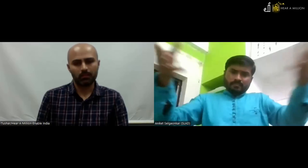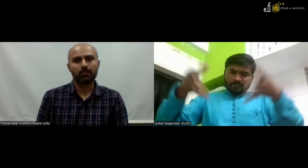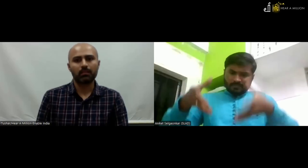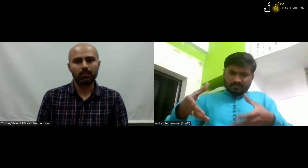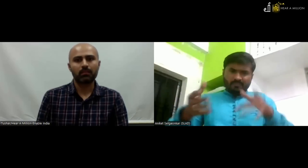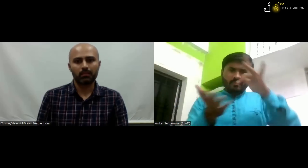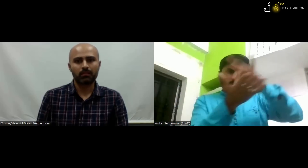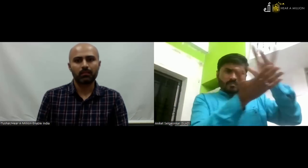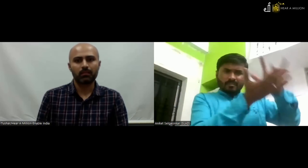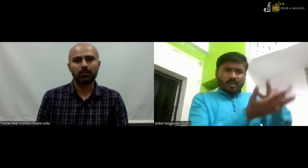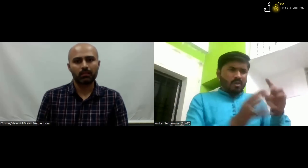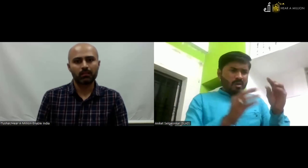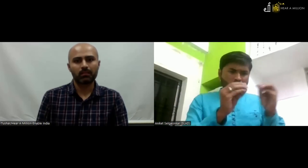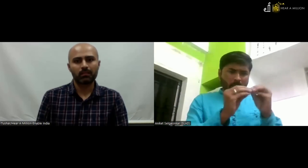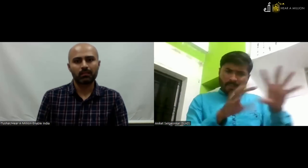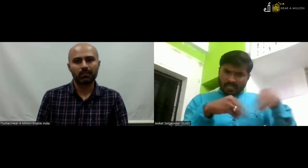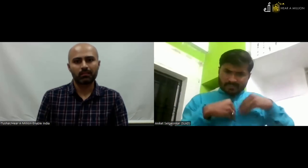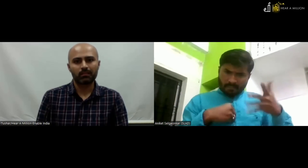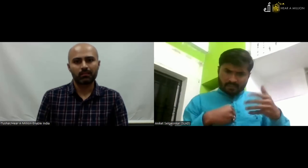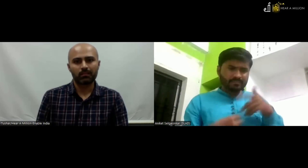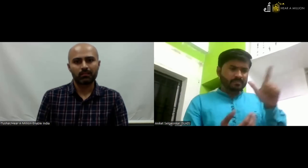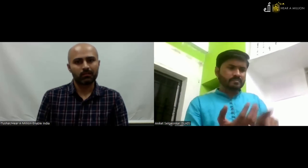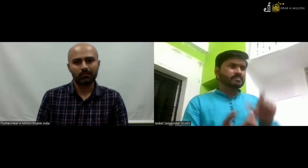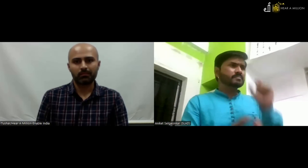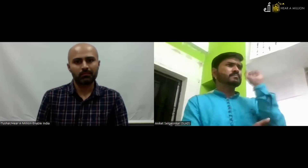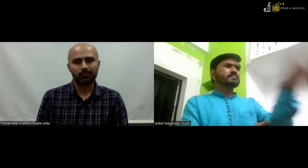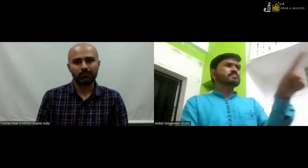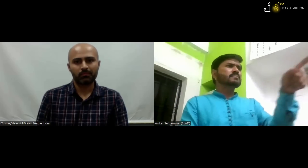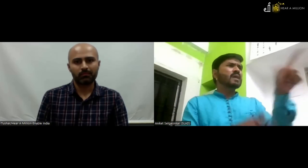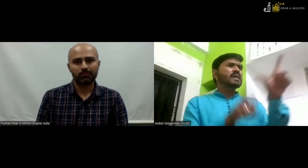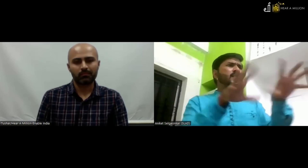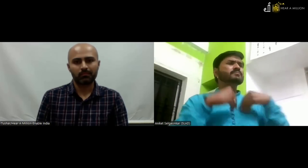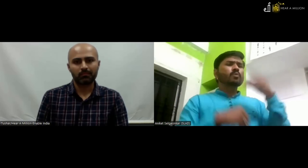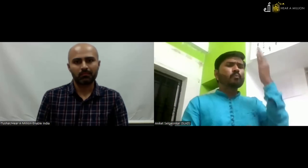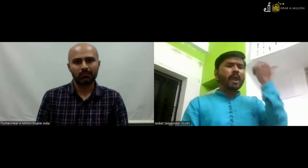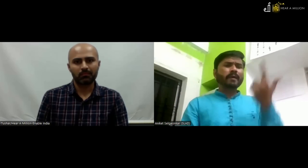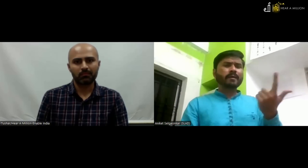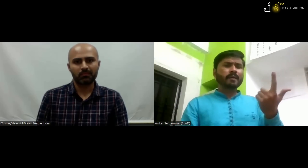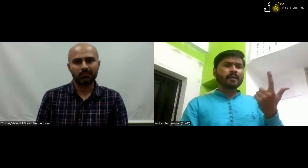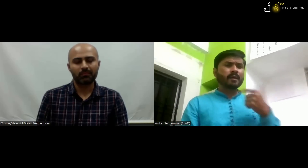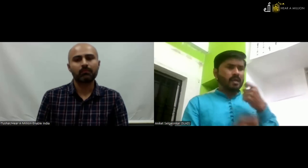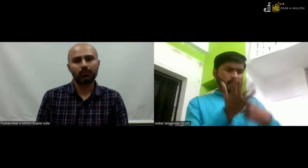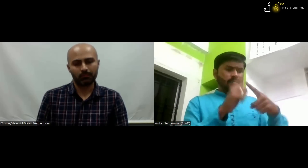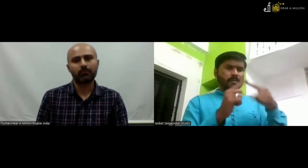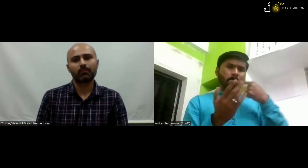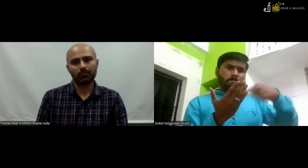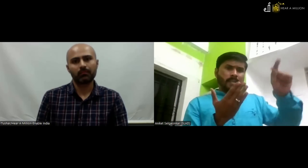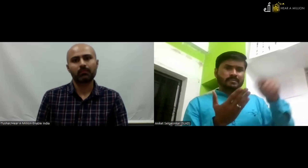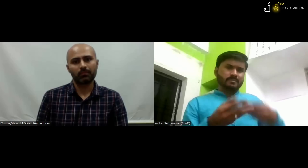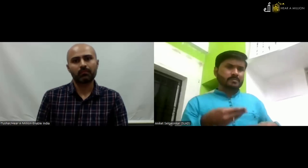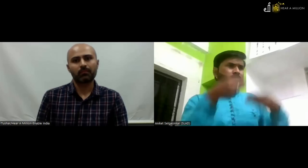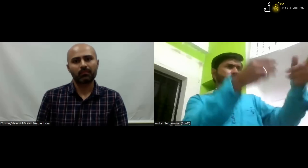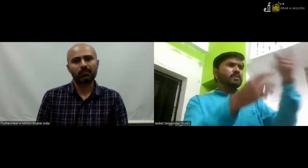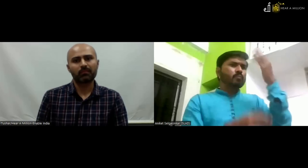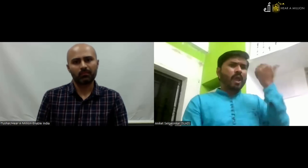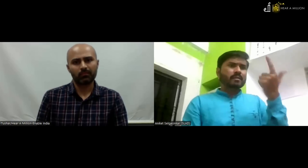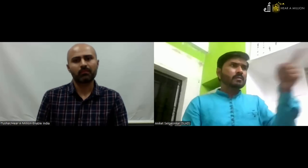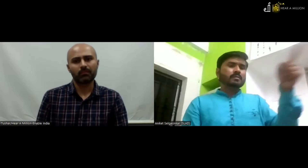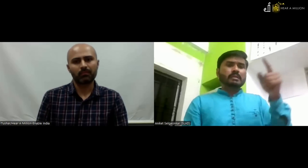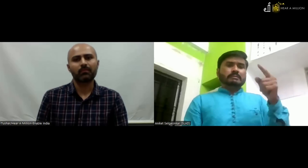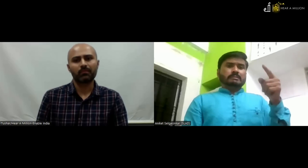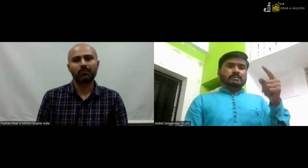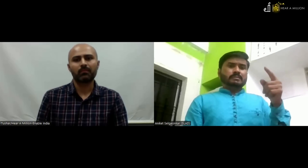them, just give us the paper if you are rejecting our application, and we will simply write our application to the RTO